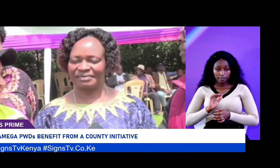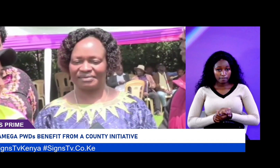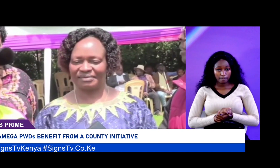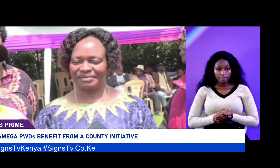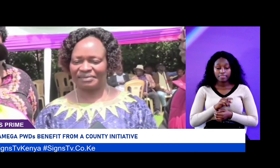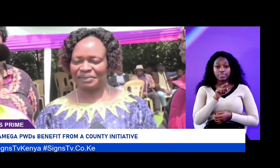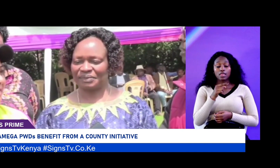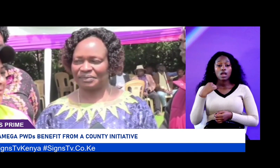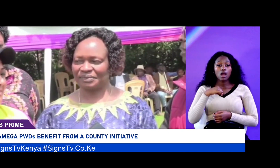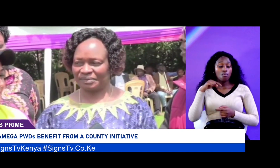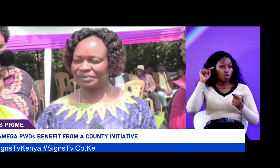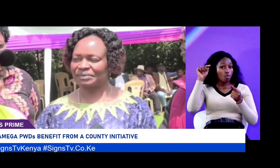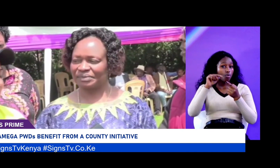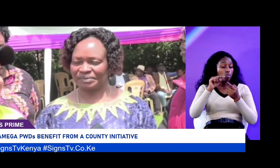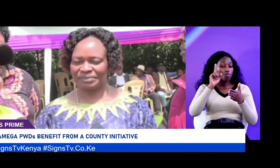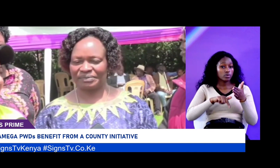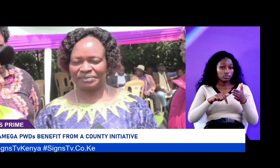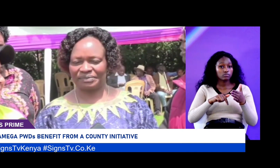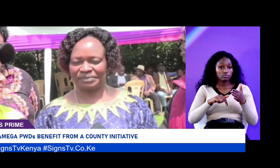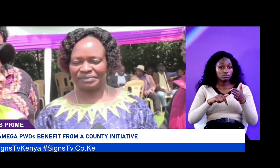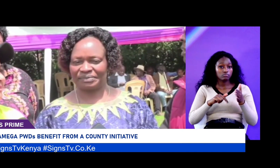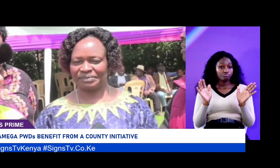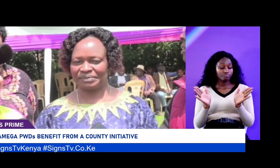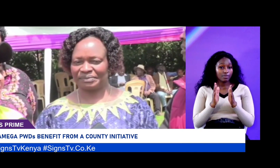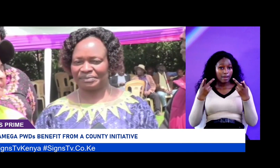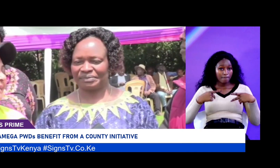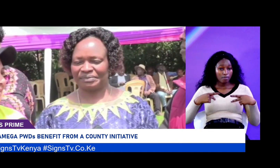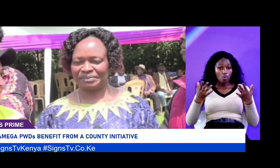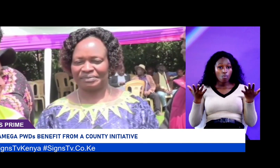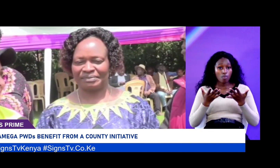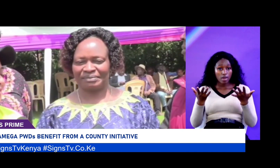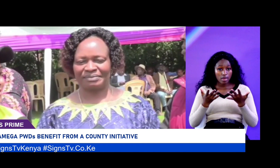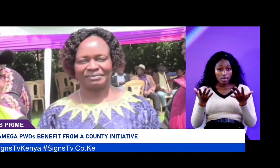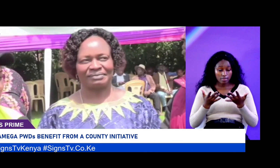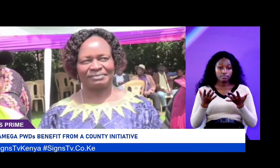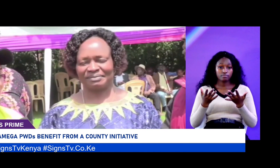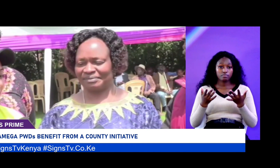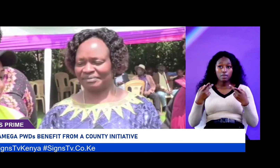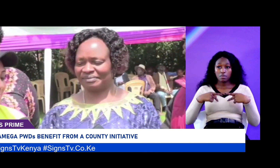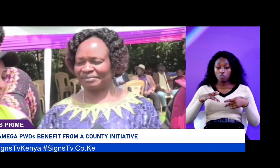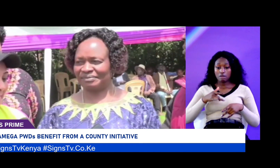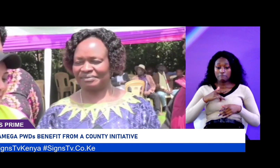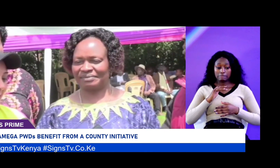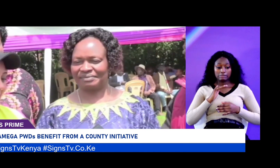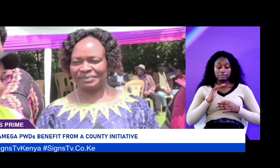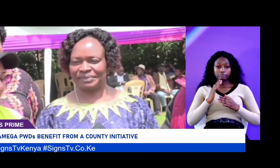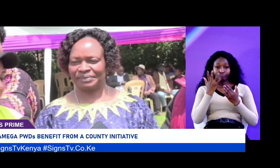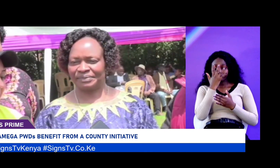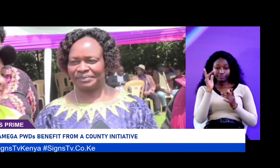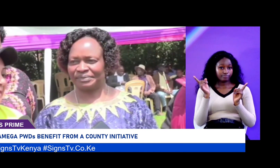they can come out from the house and they don't be like left out, they feel that they're neglected. So our main motto is to prepare their